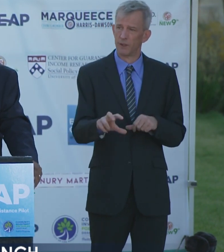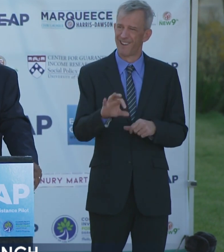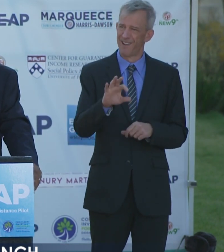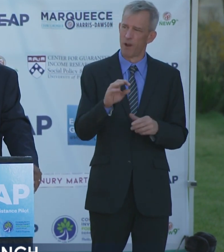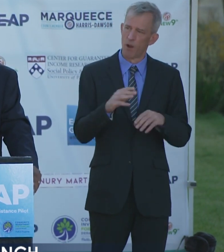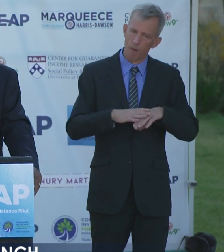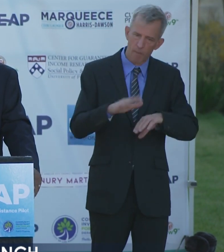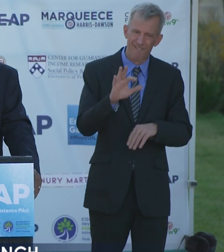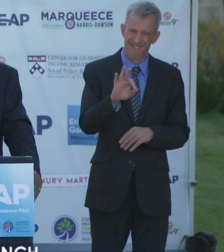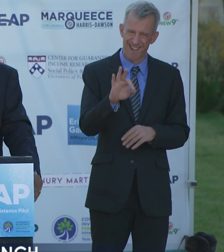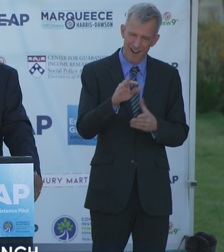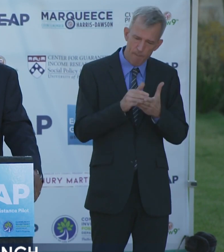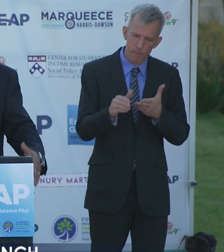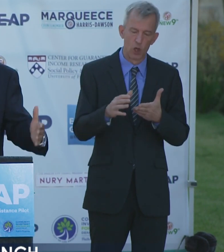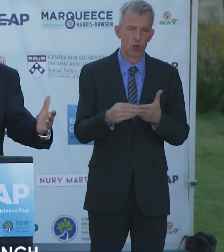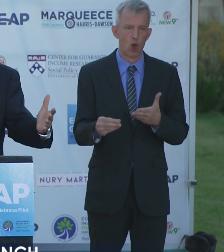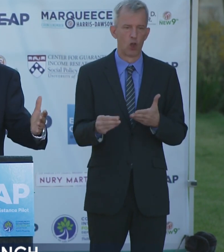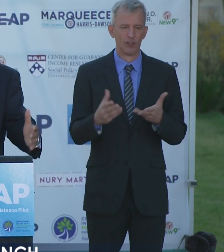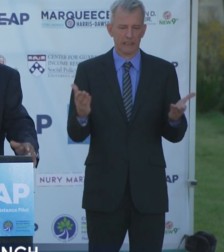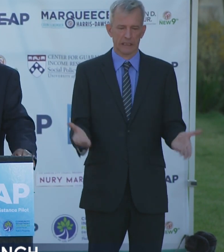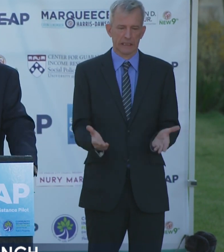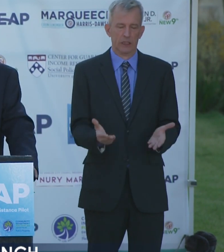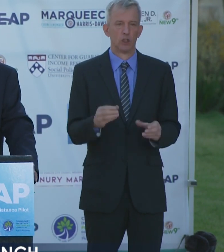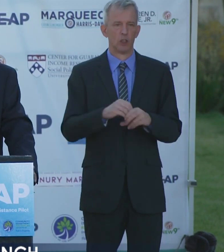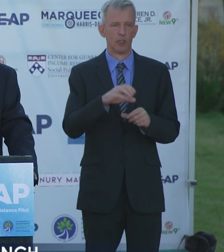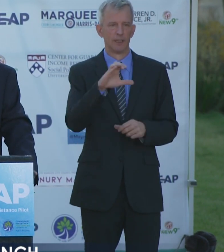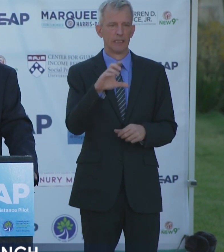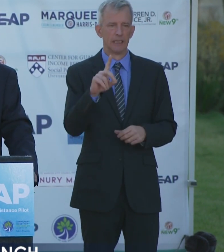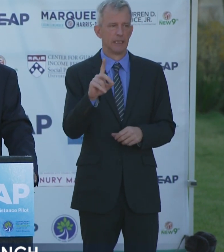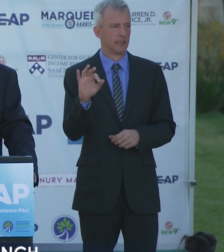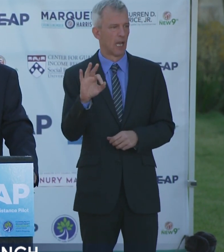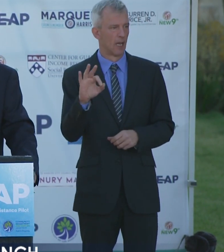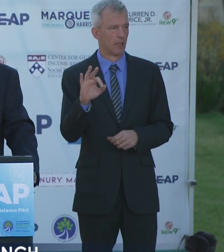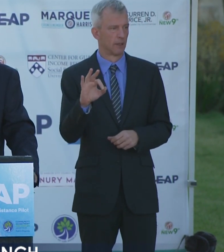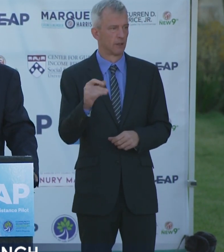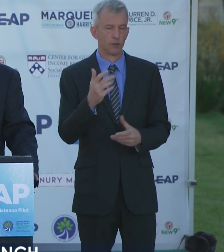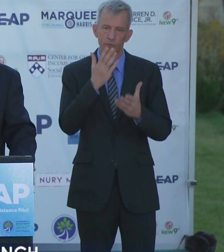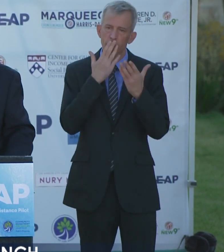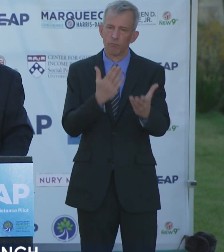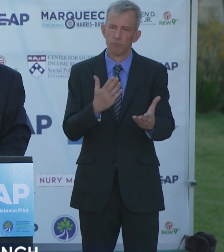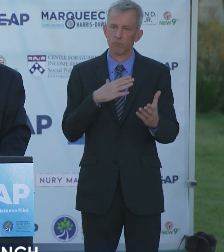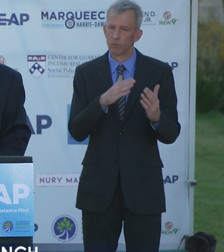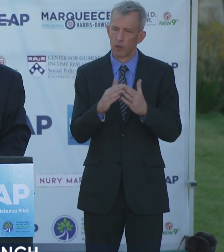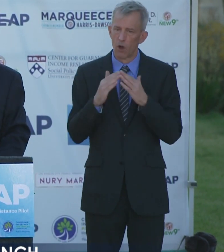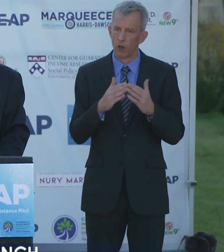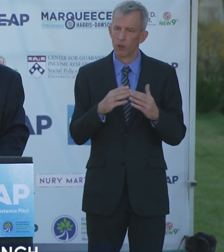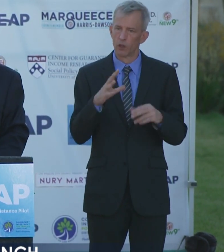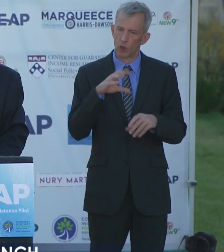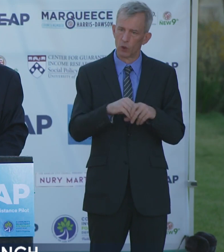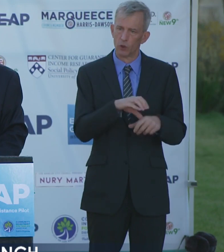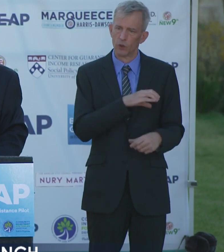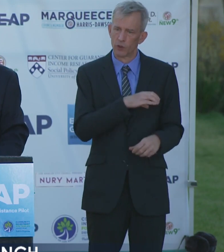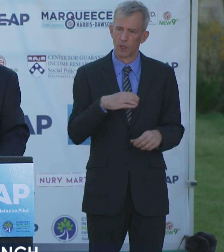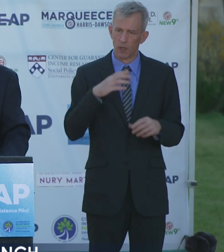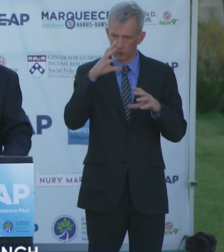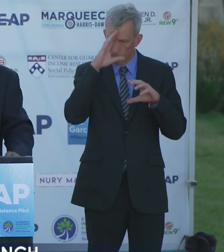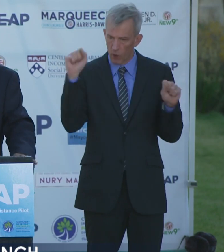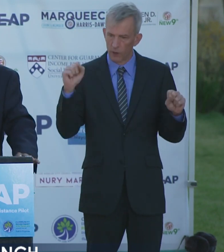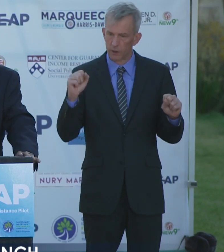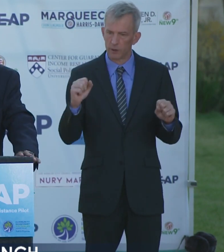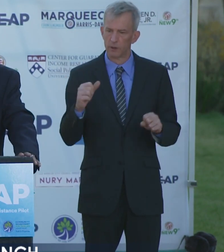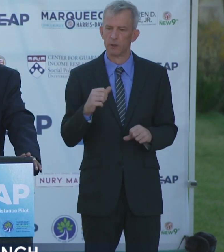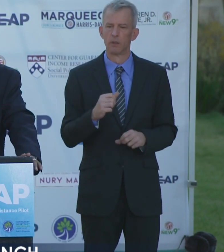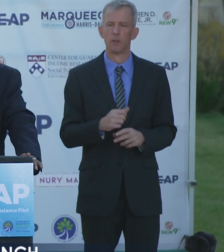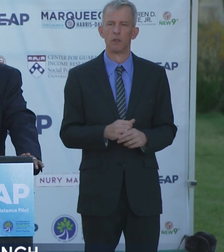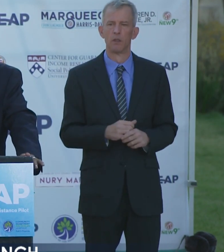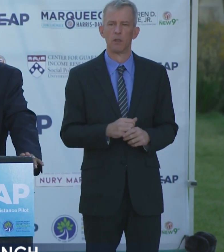CD9 alone. And so I'm grateful for my colleagues, including our council president, Nuri Martinez, my